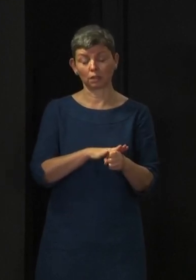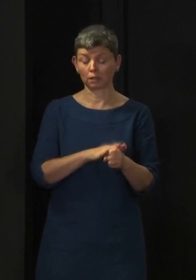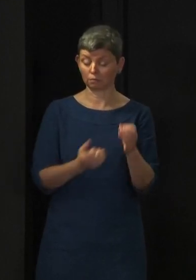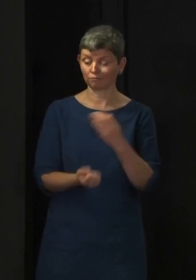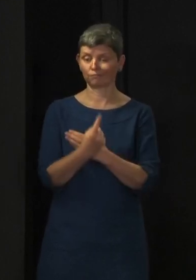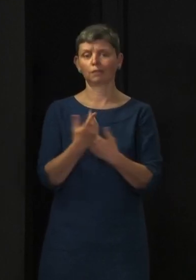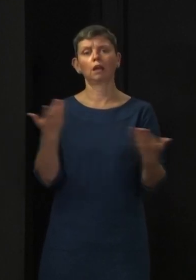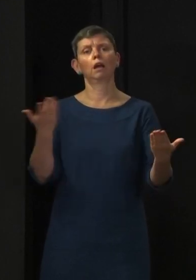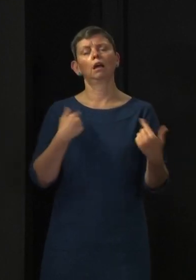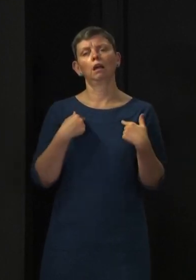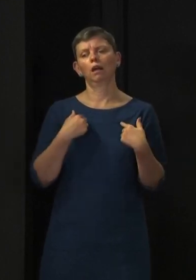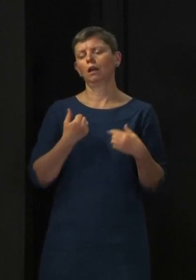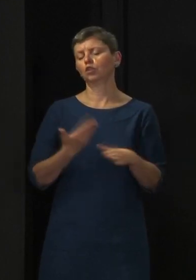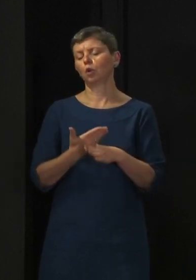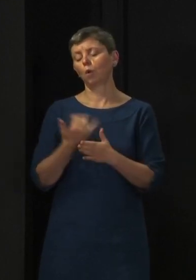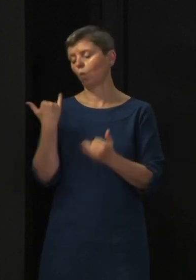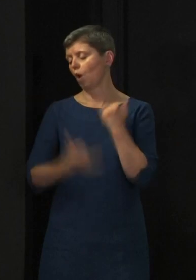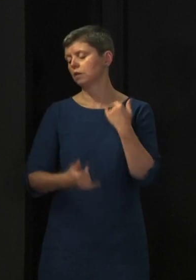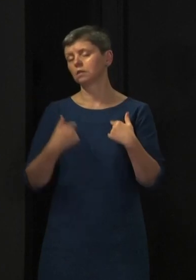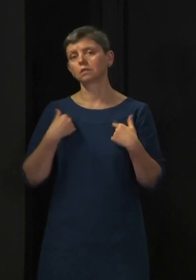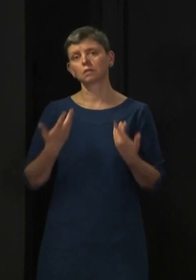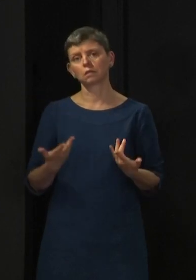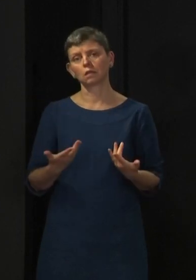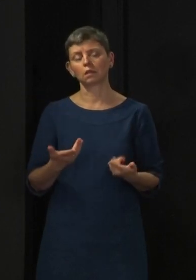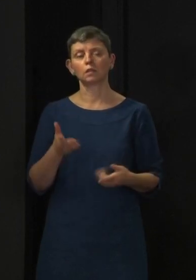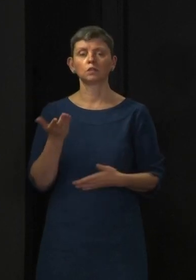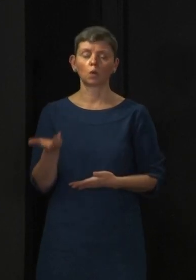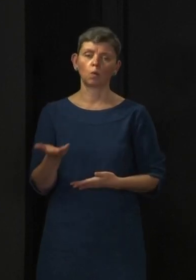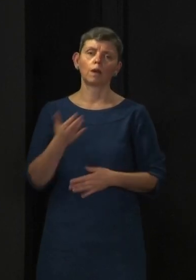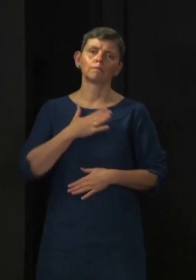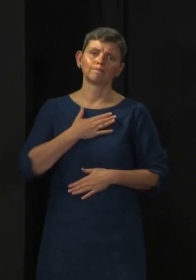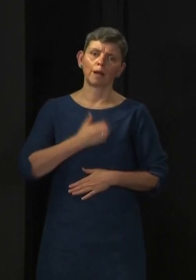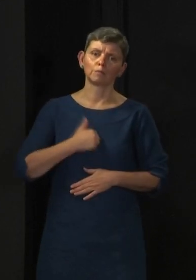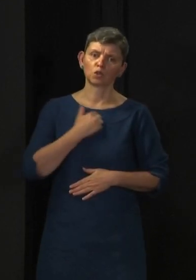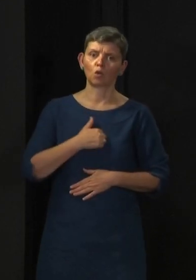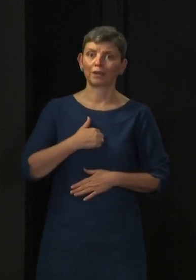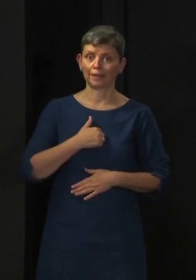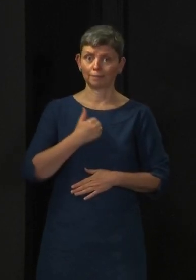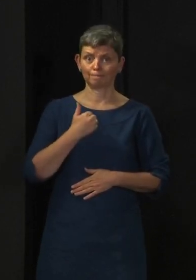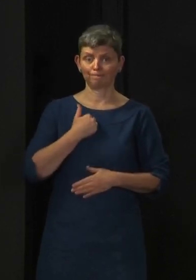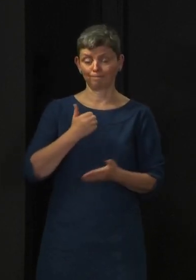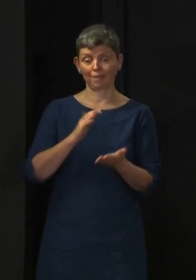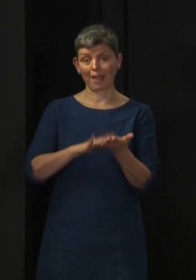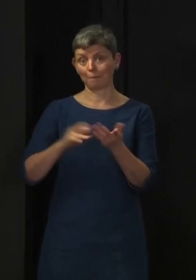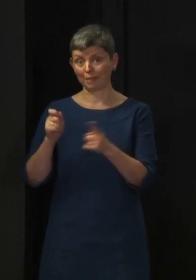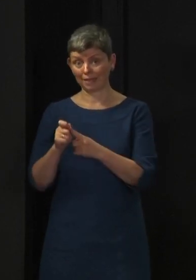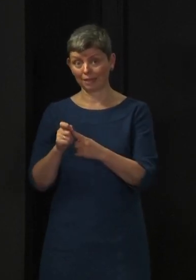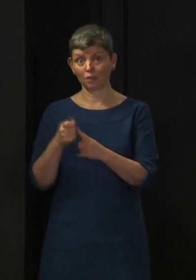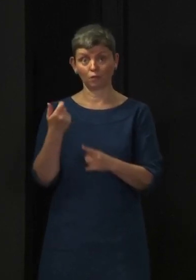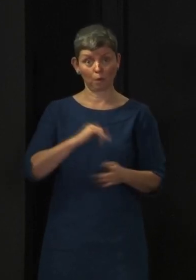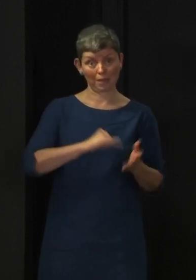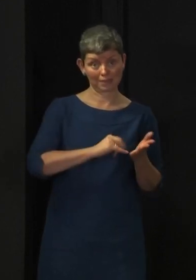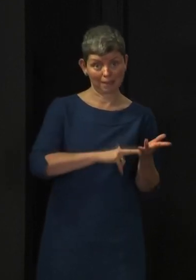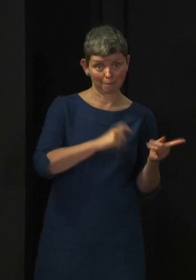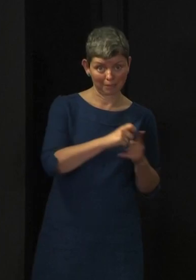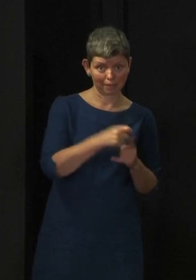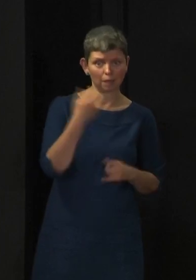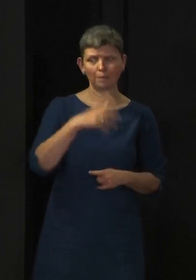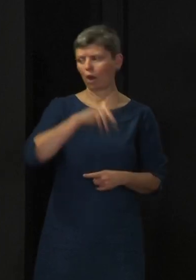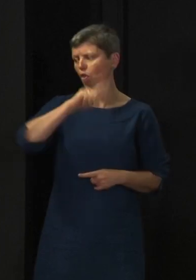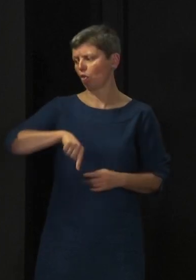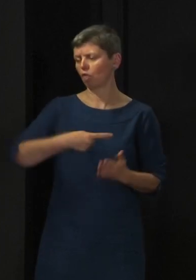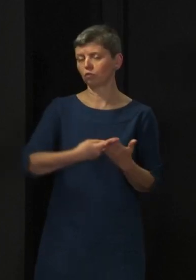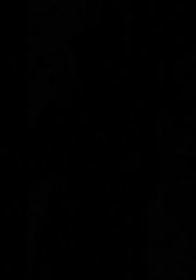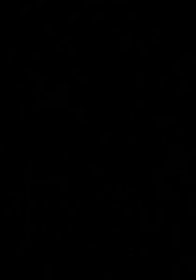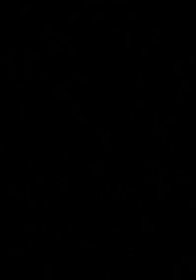here and talk about the actions of an SNP MP who breached the rules in a completely unacceptable way. But as I said earlier